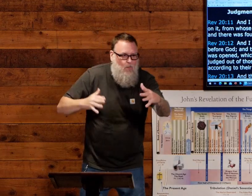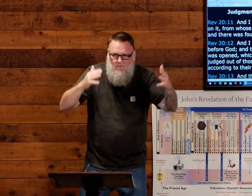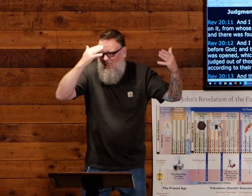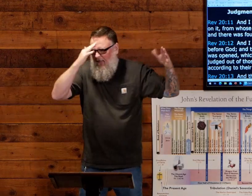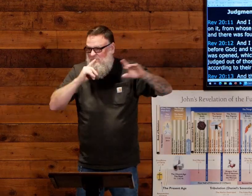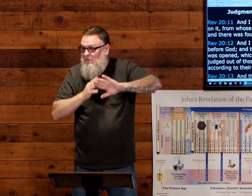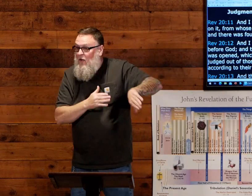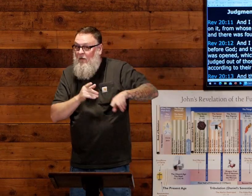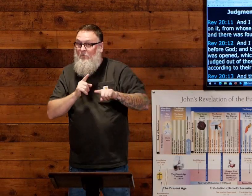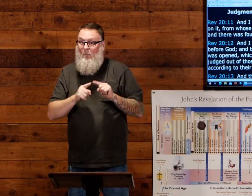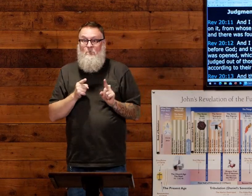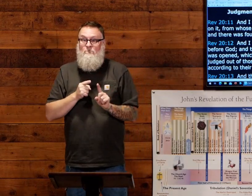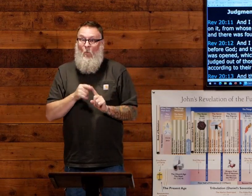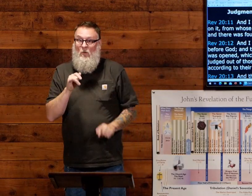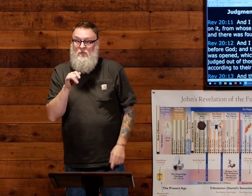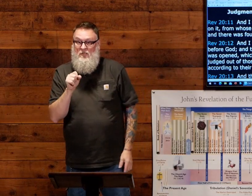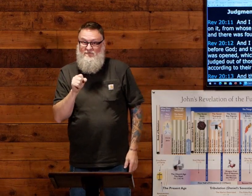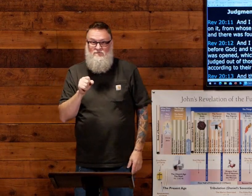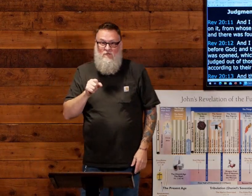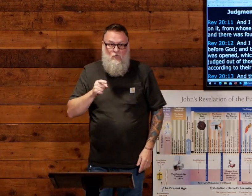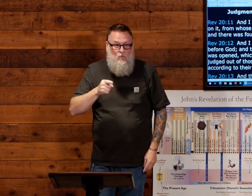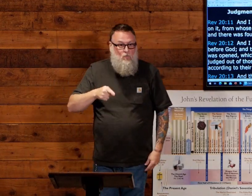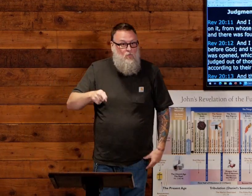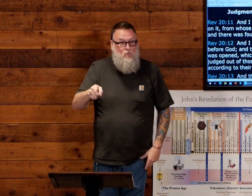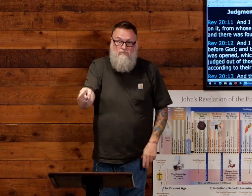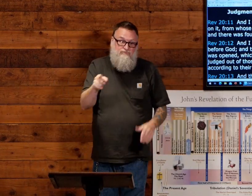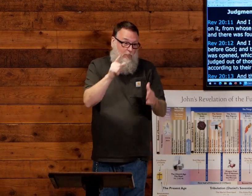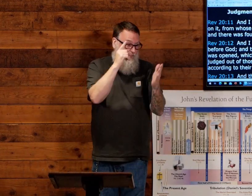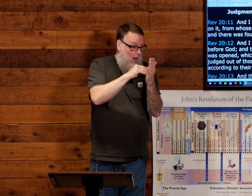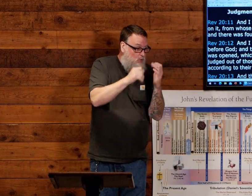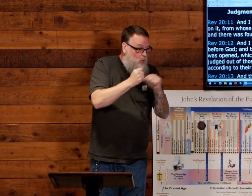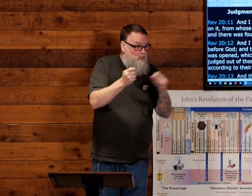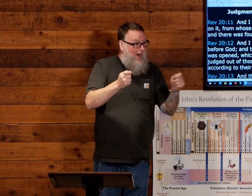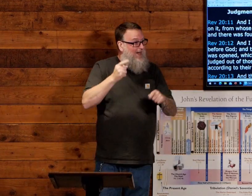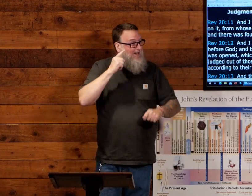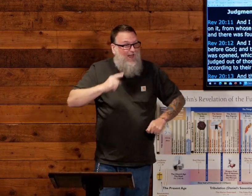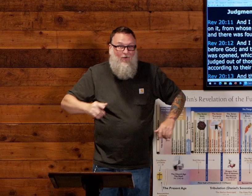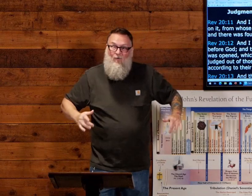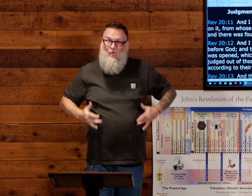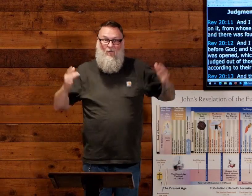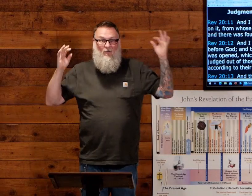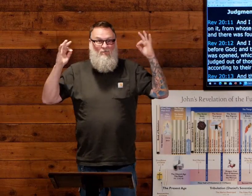This morning I was texting Jim, but it's important that 1,000-year reign,